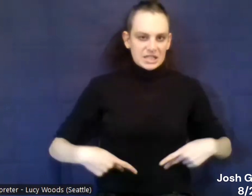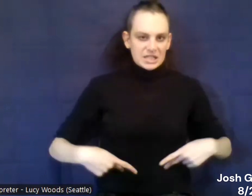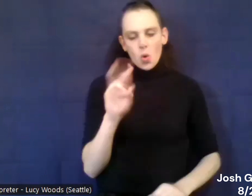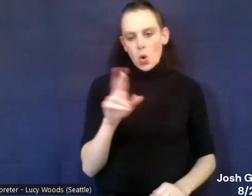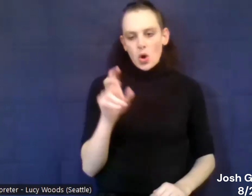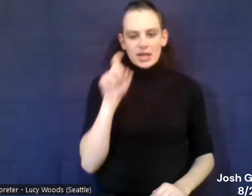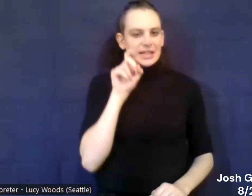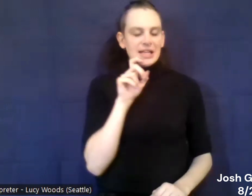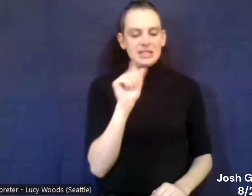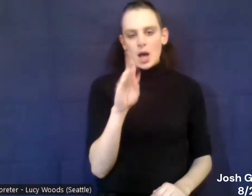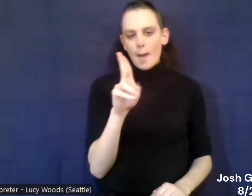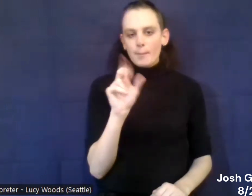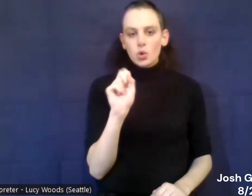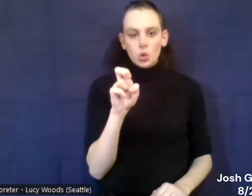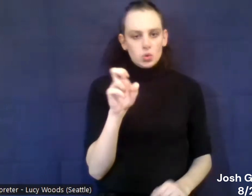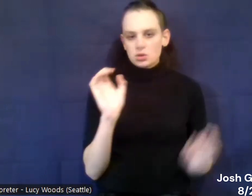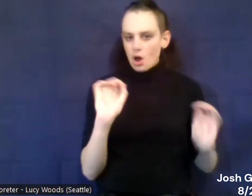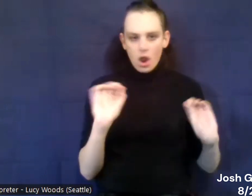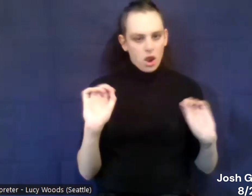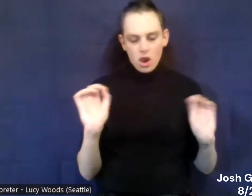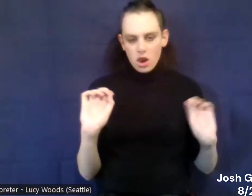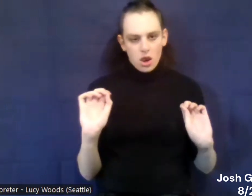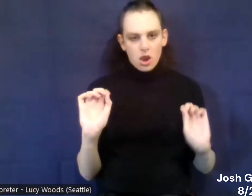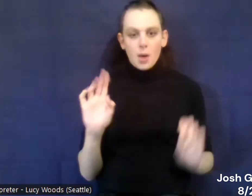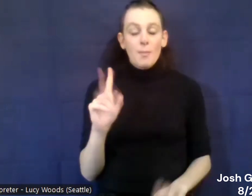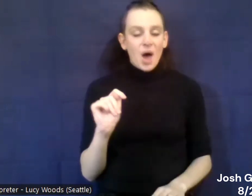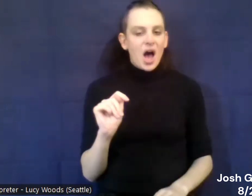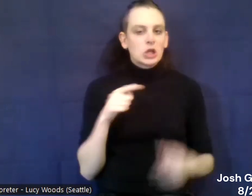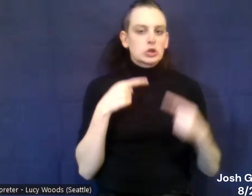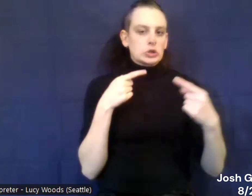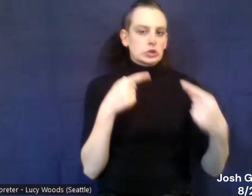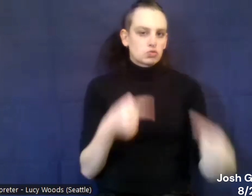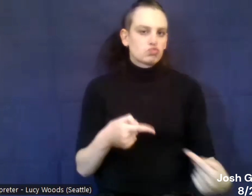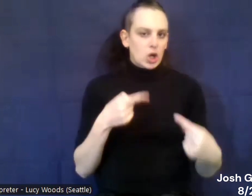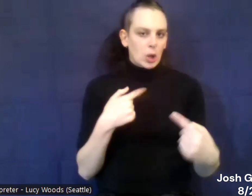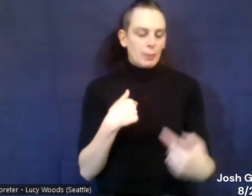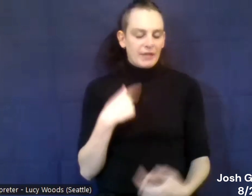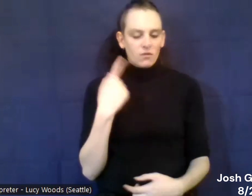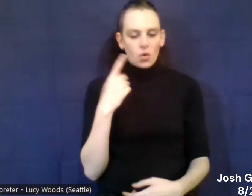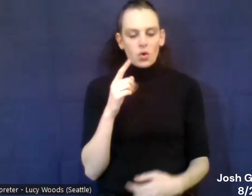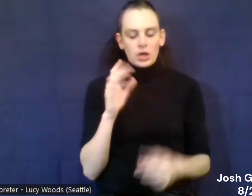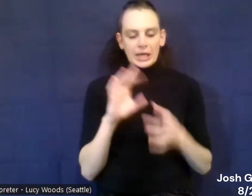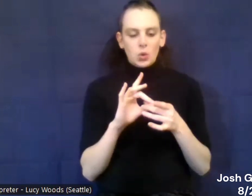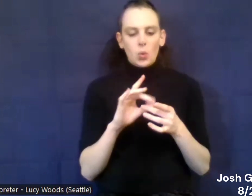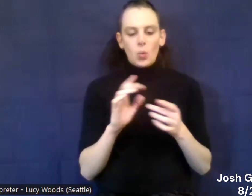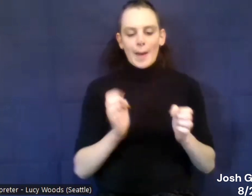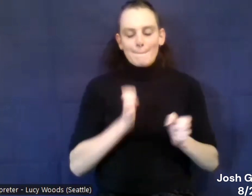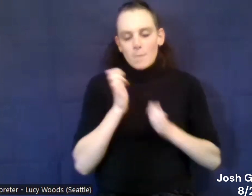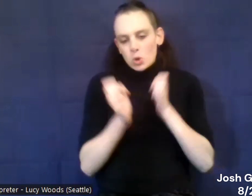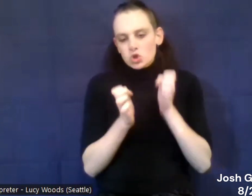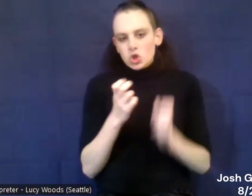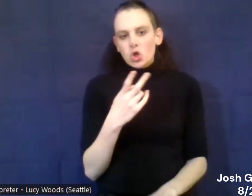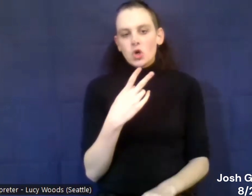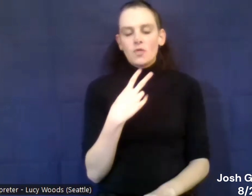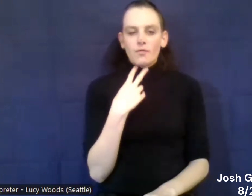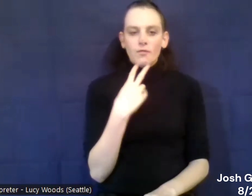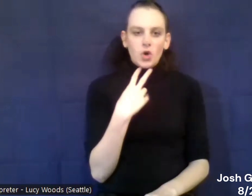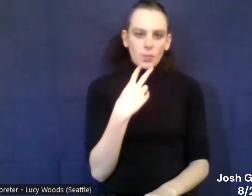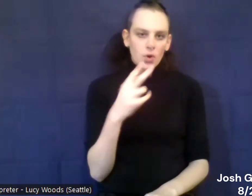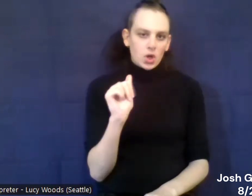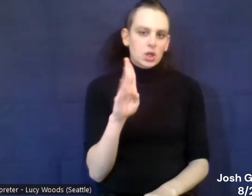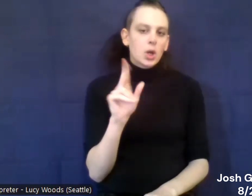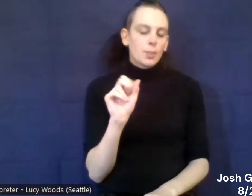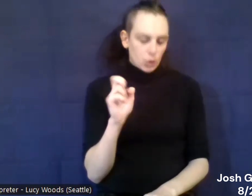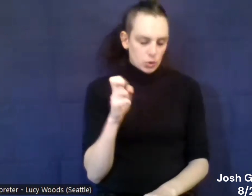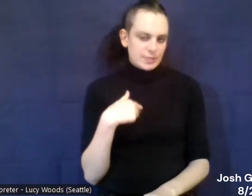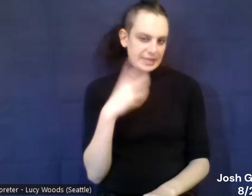but I had a lot of difficulties with some emotional and verbal abuse. My